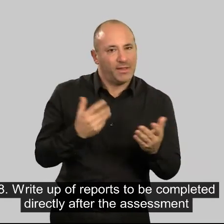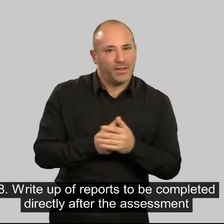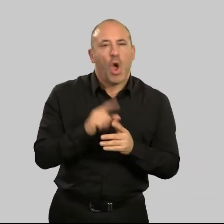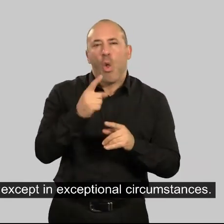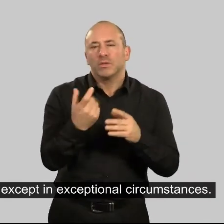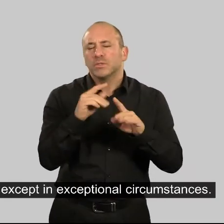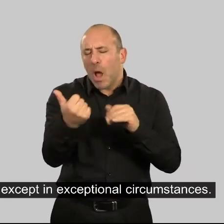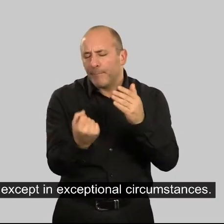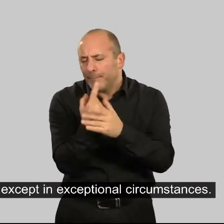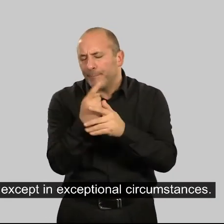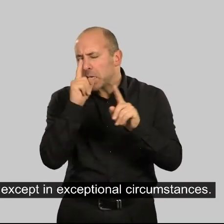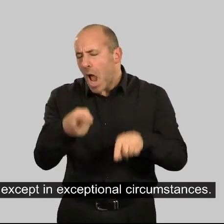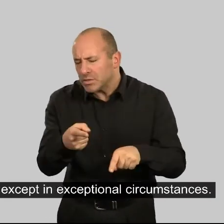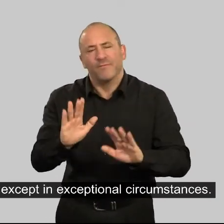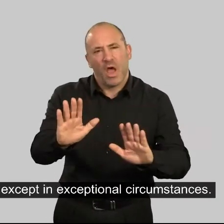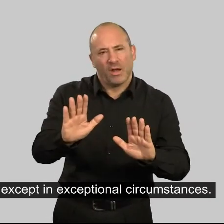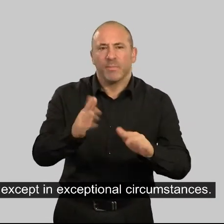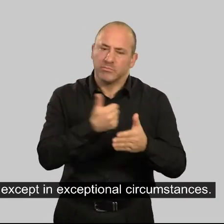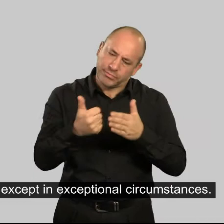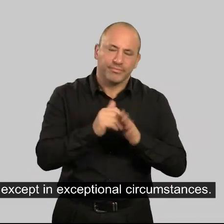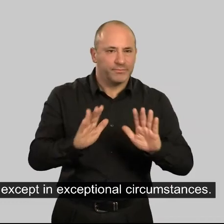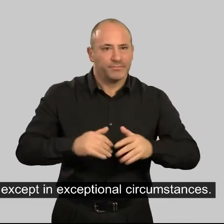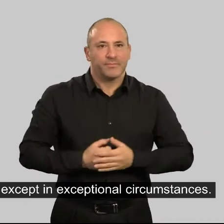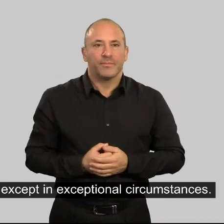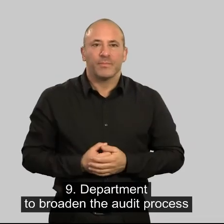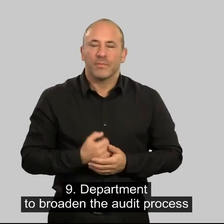exceptional circumstances.